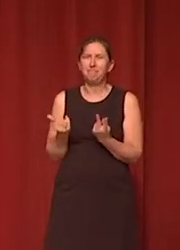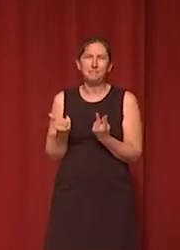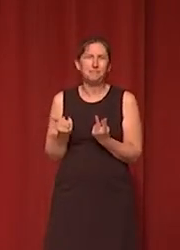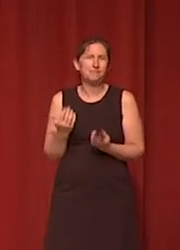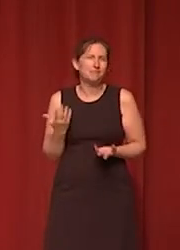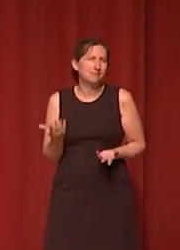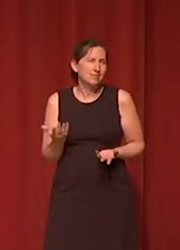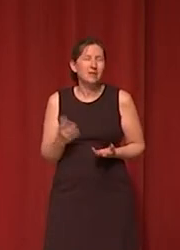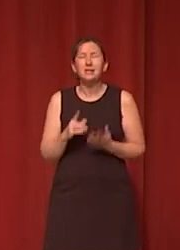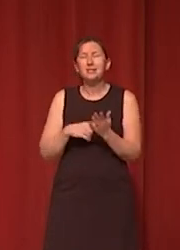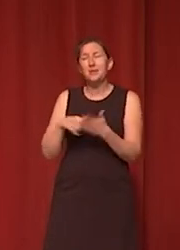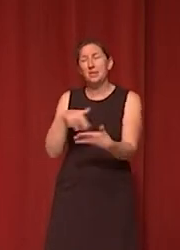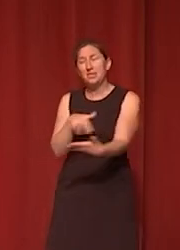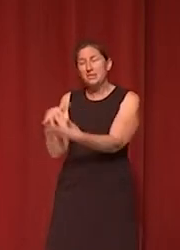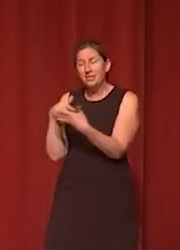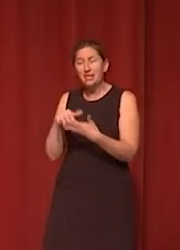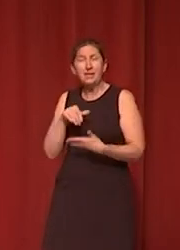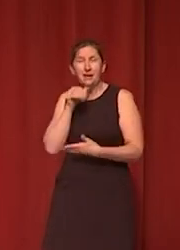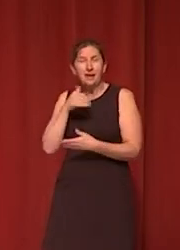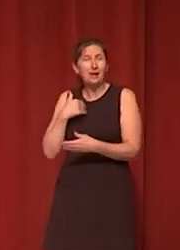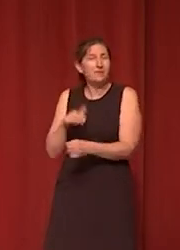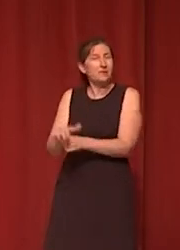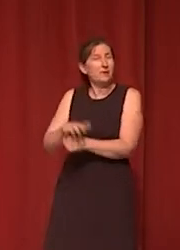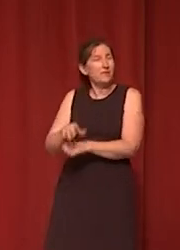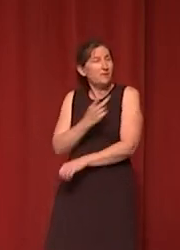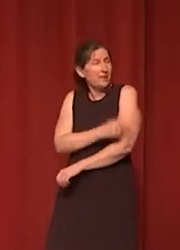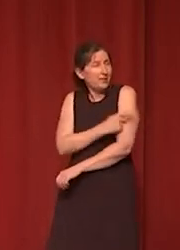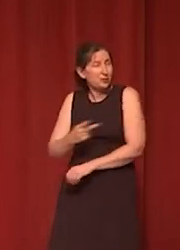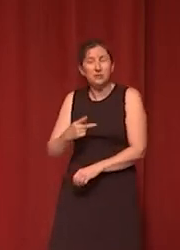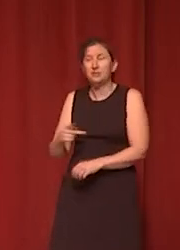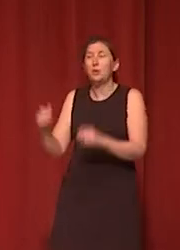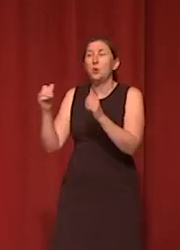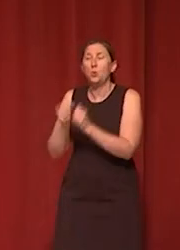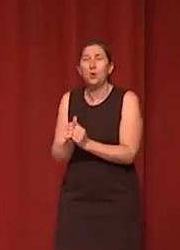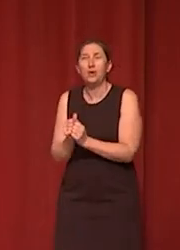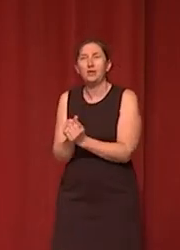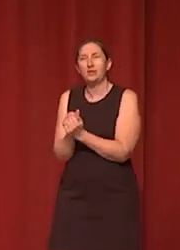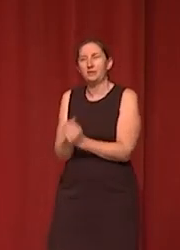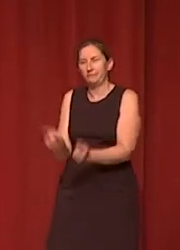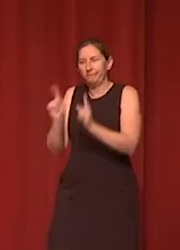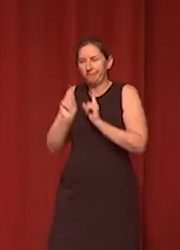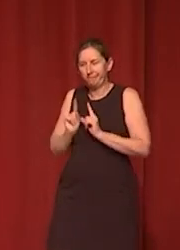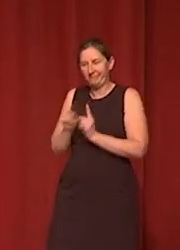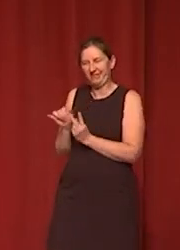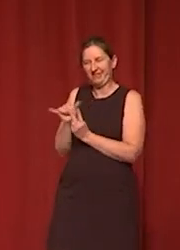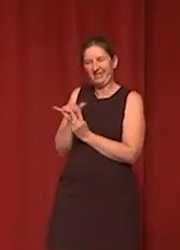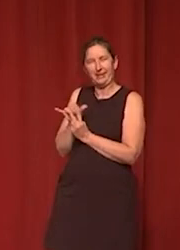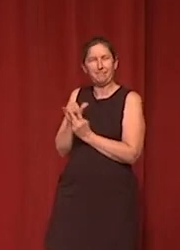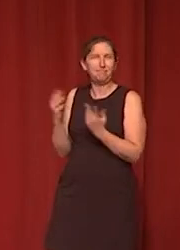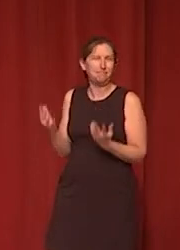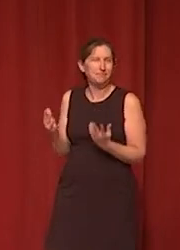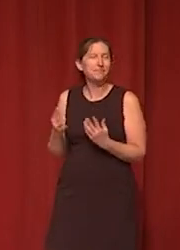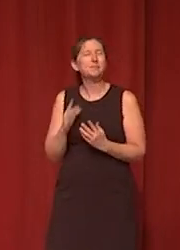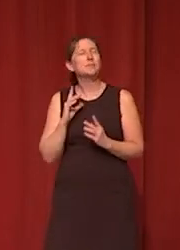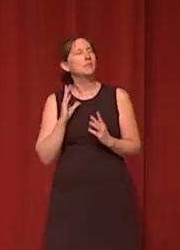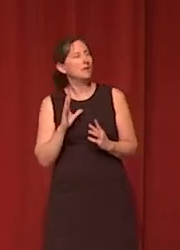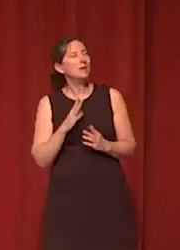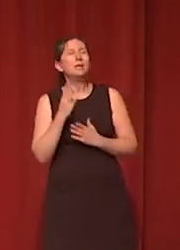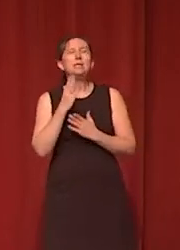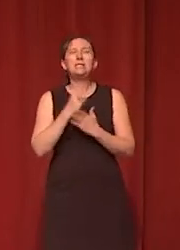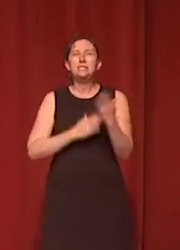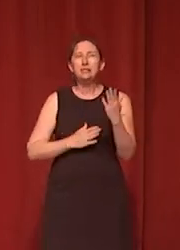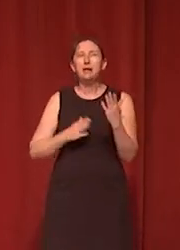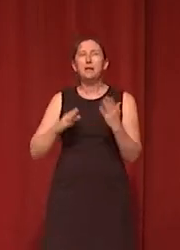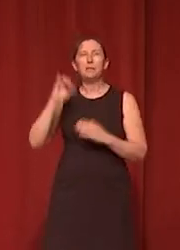as effective. But if they have more people, maybe it'd be more effective. But some healthcare systems are not allowing people who have